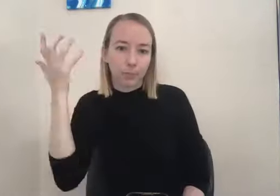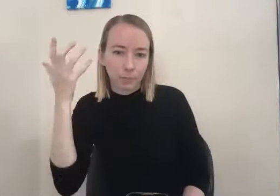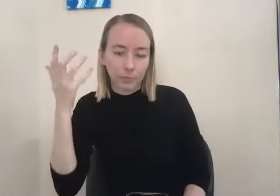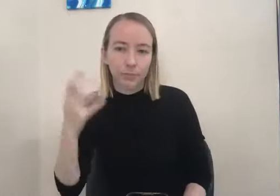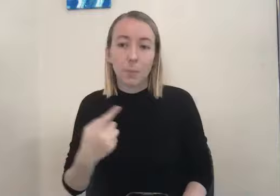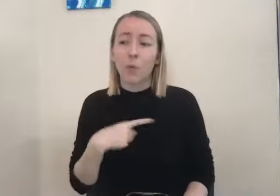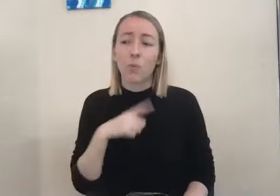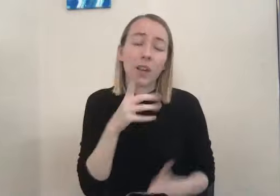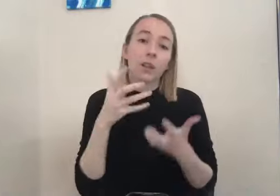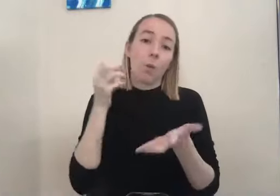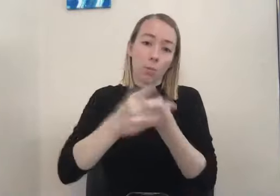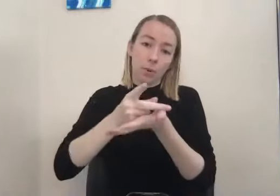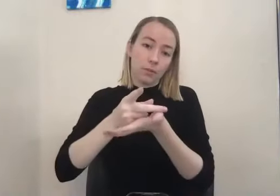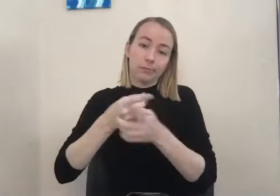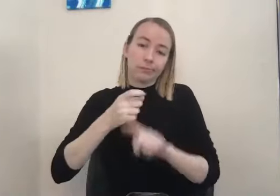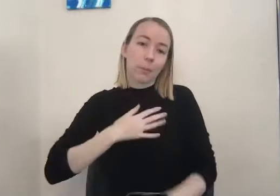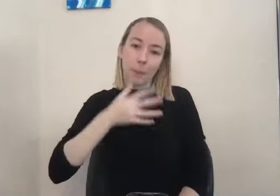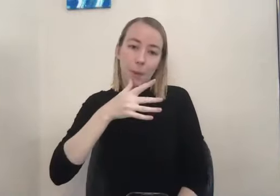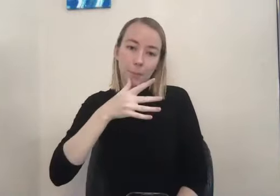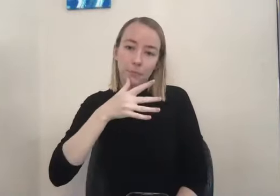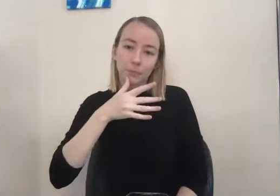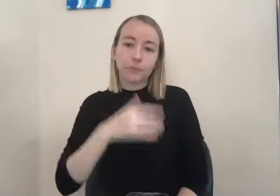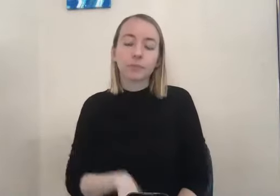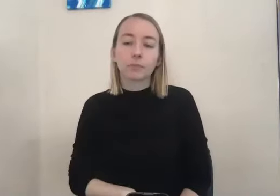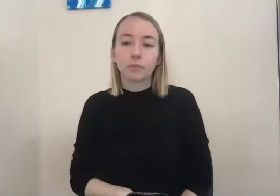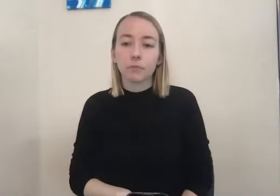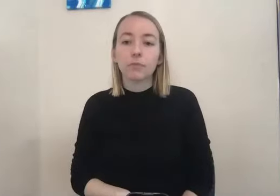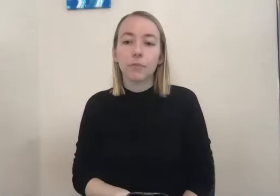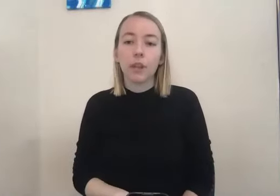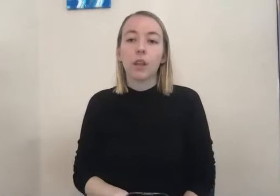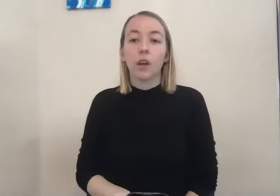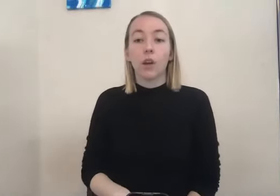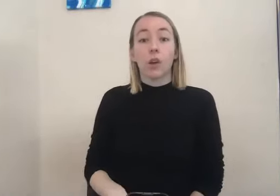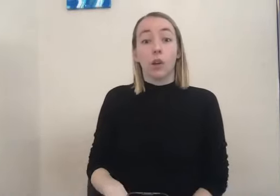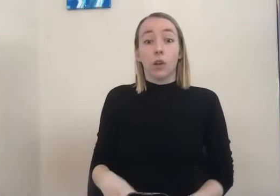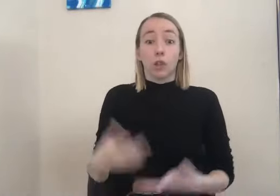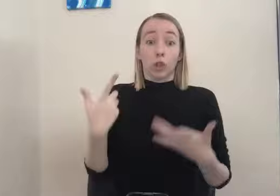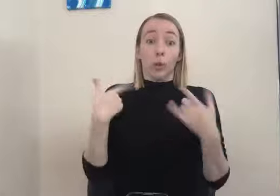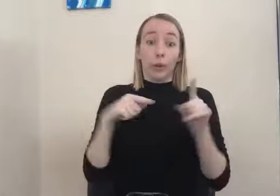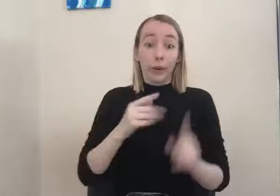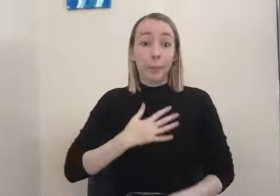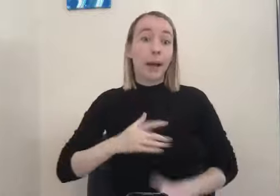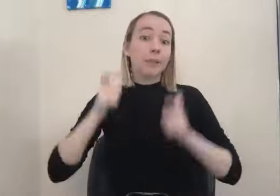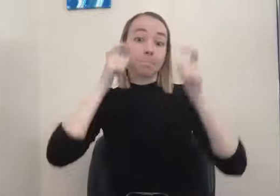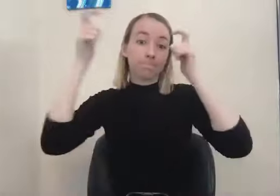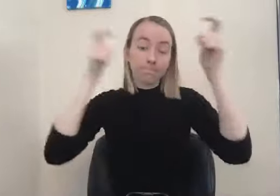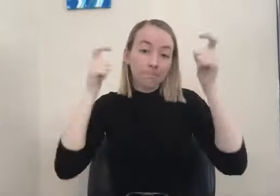saying, I wonder if my mother would have liked this film. I wonder if that'd been wonderful. And it took a lady in Al-Anon to turn and say to me, do